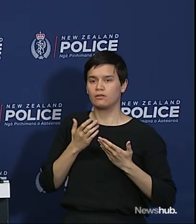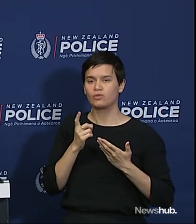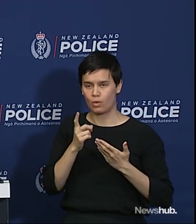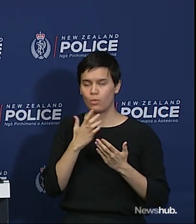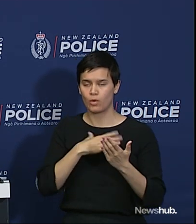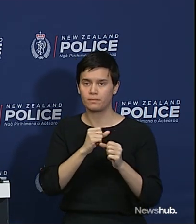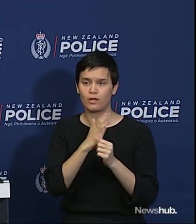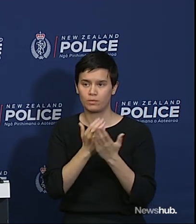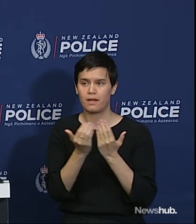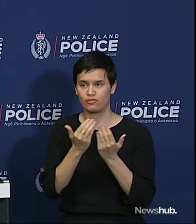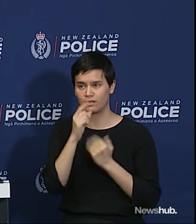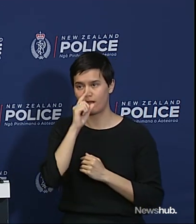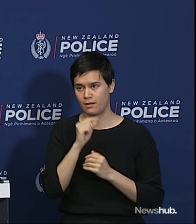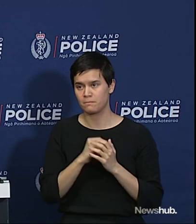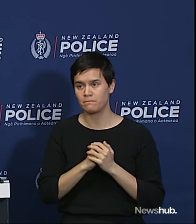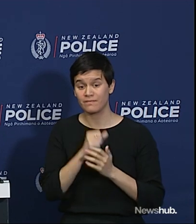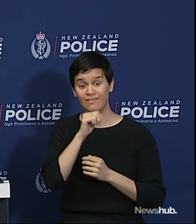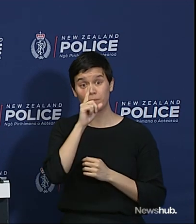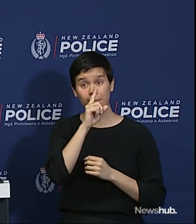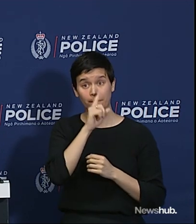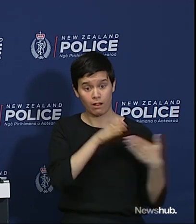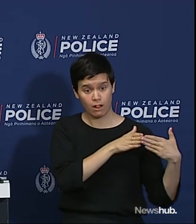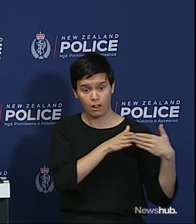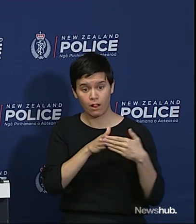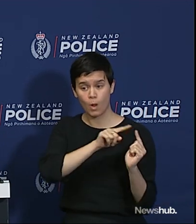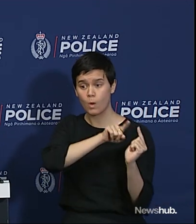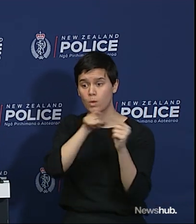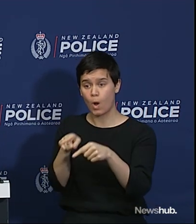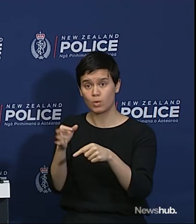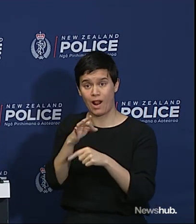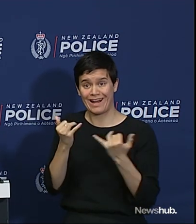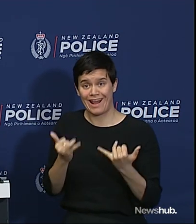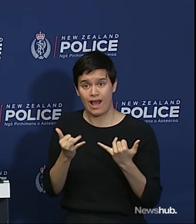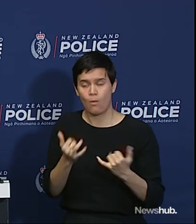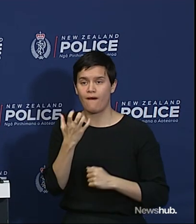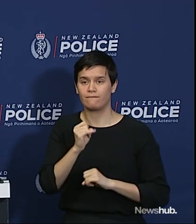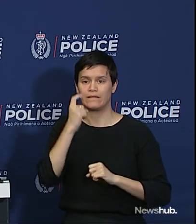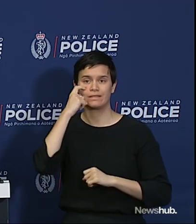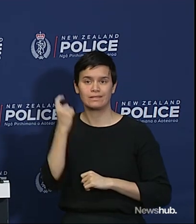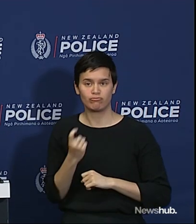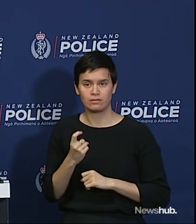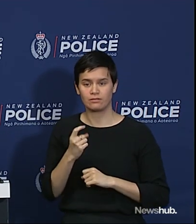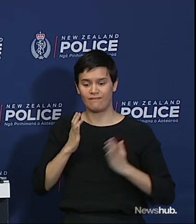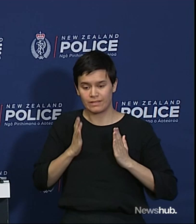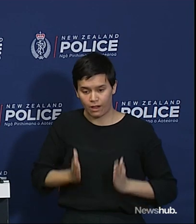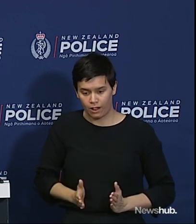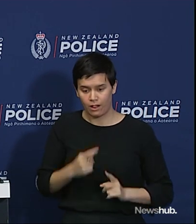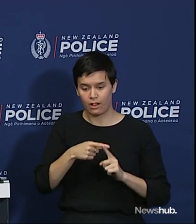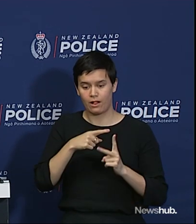Those deployed would face serious physical and chemical hazards, and we must be prepared for